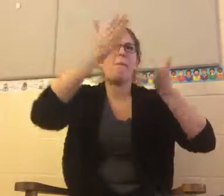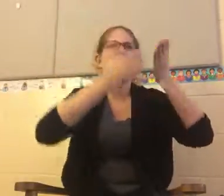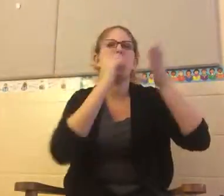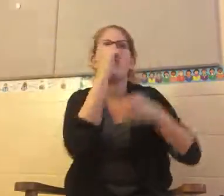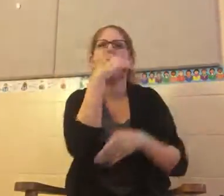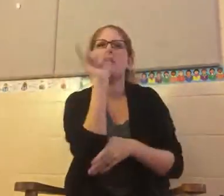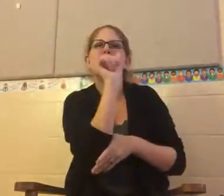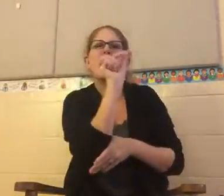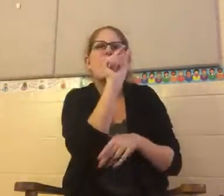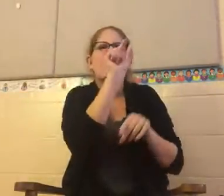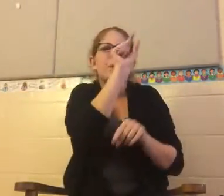in the sky.